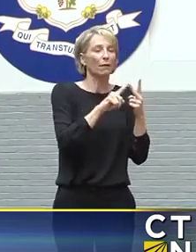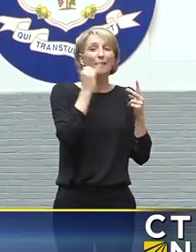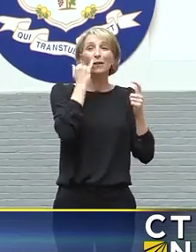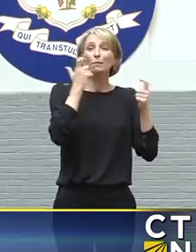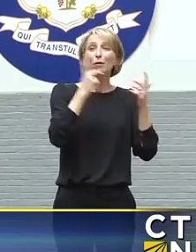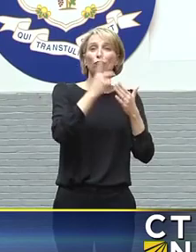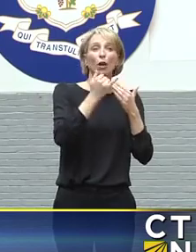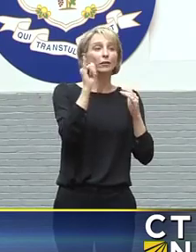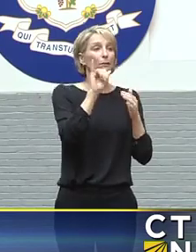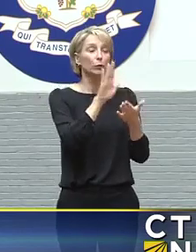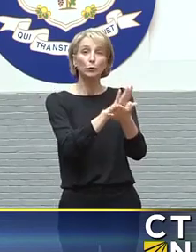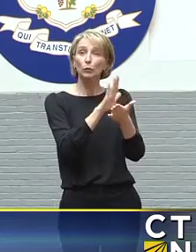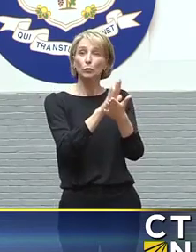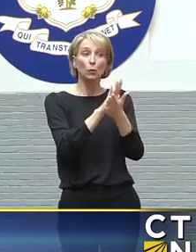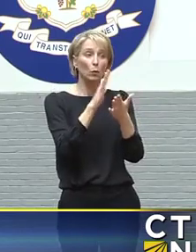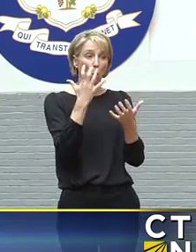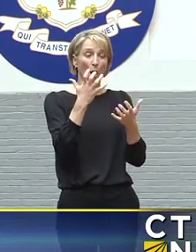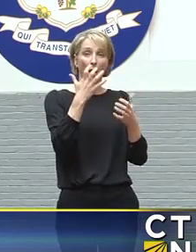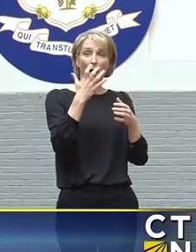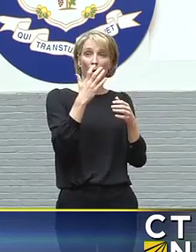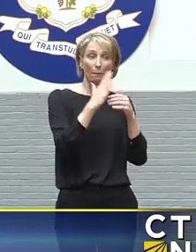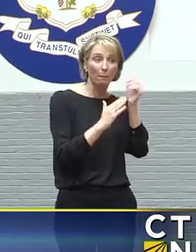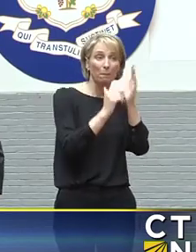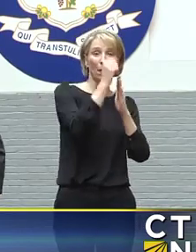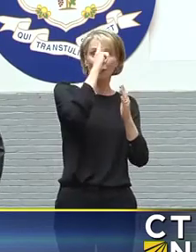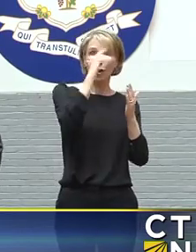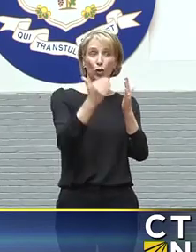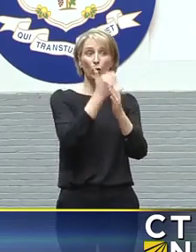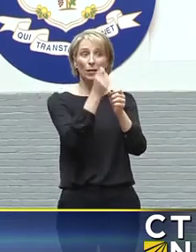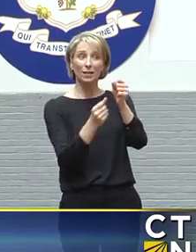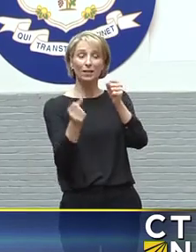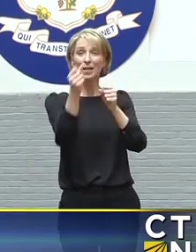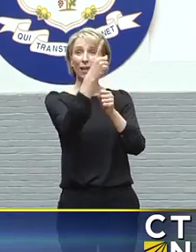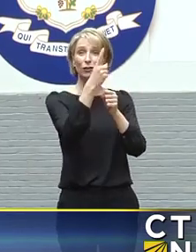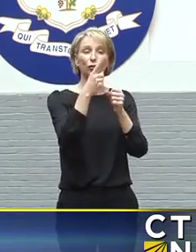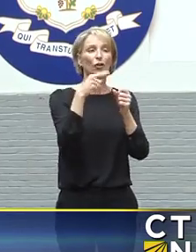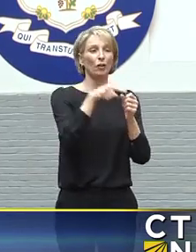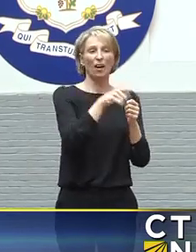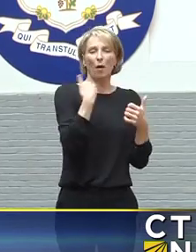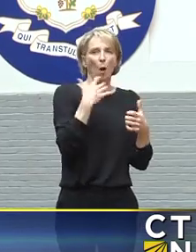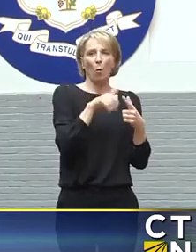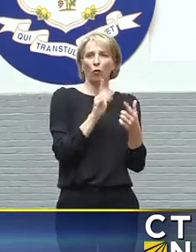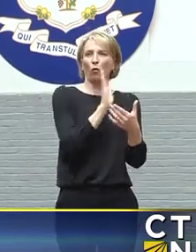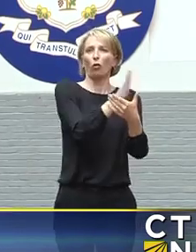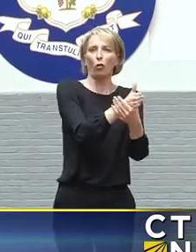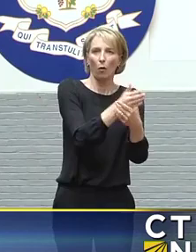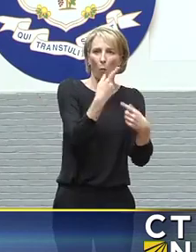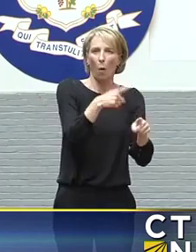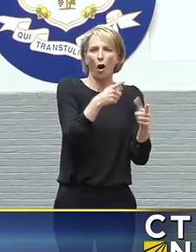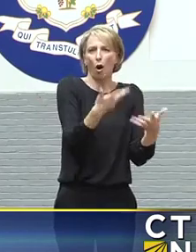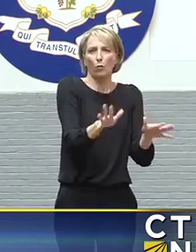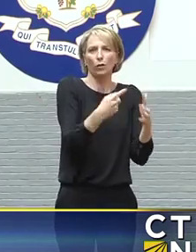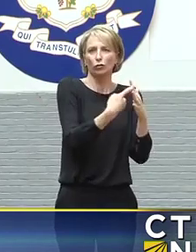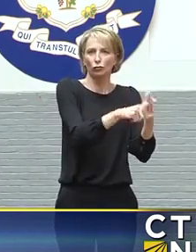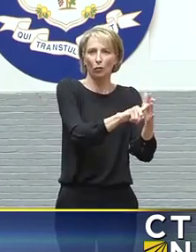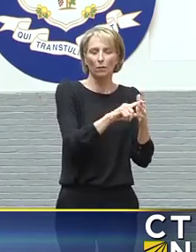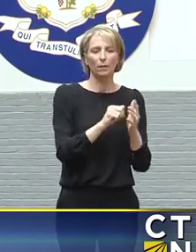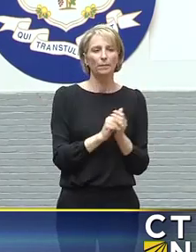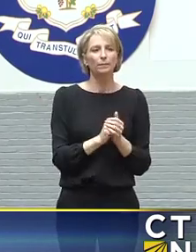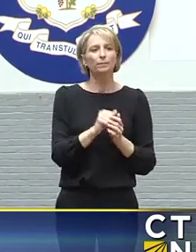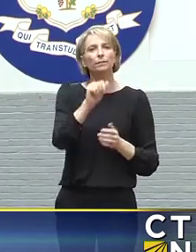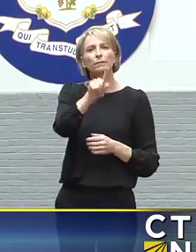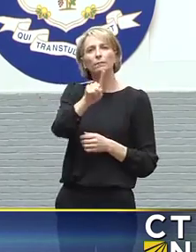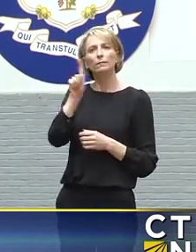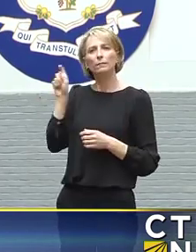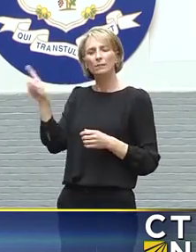school done in time for a new school year. I don't want to interrupt that in mid-stride. Governor, how will this be enforced?